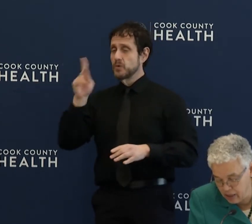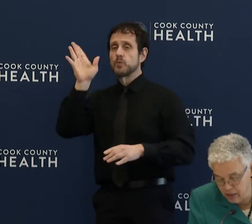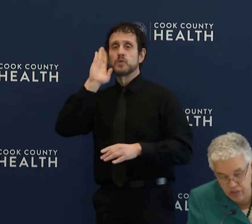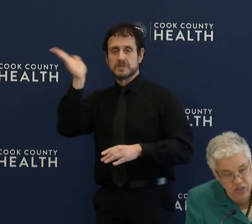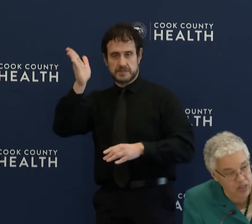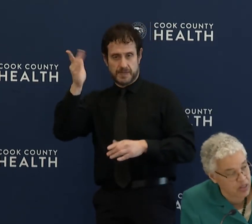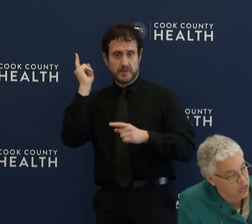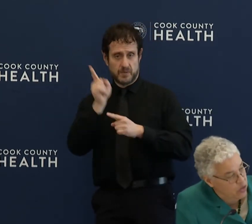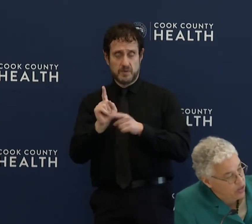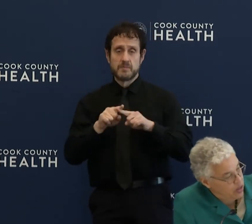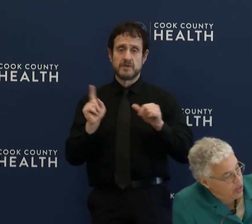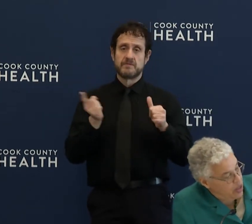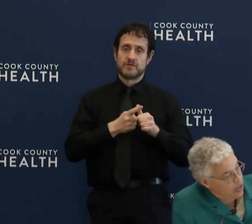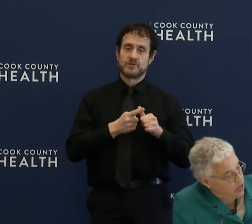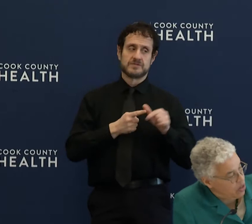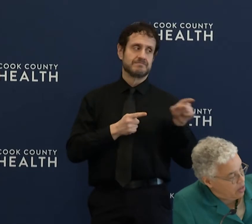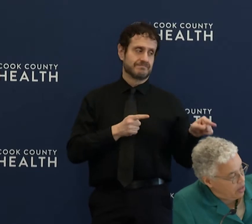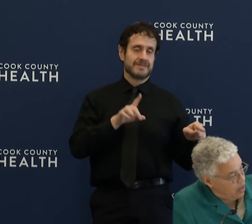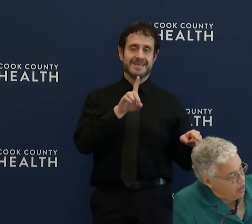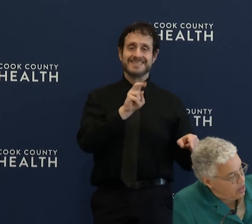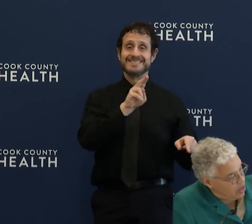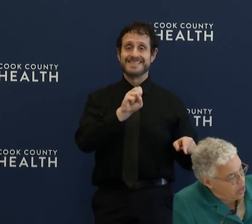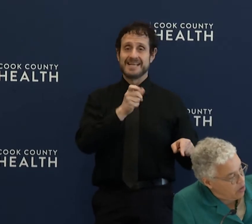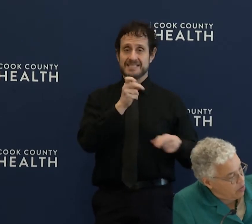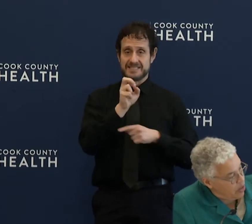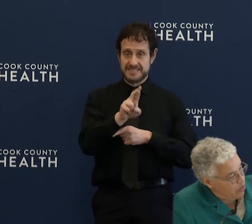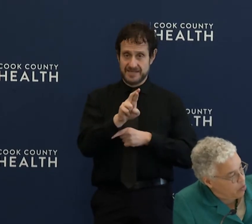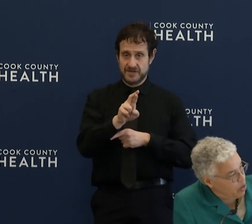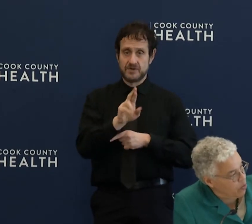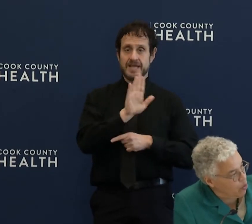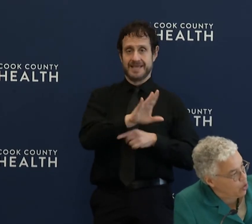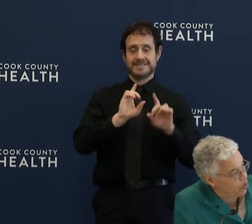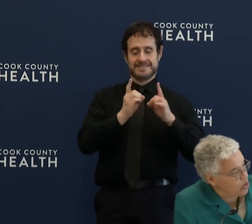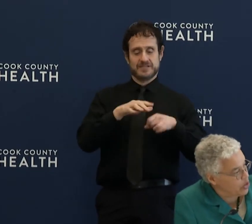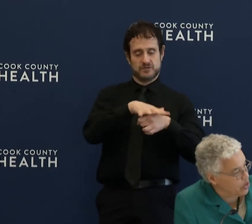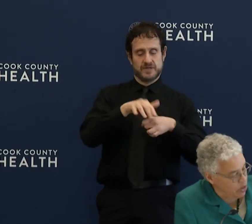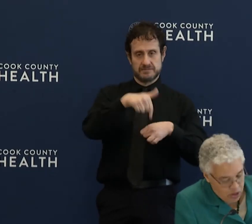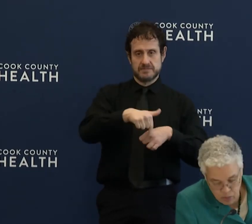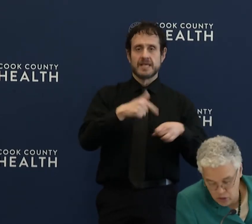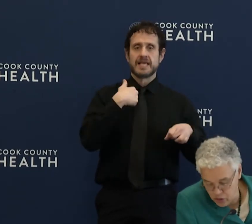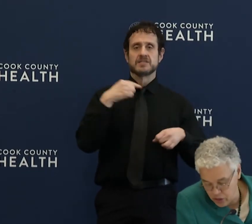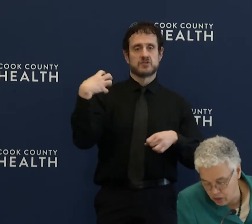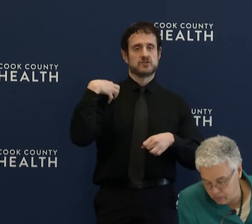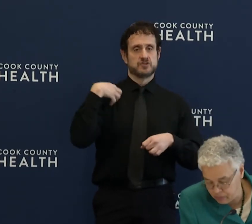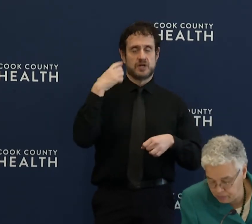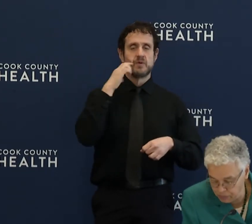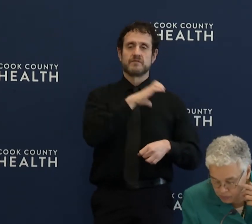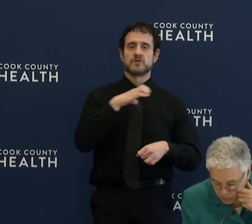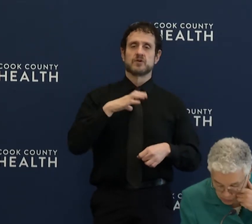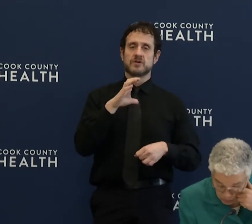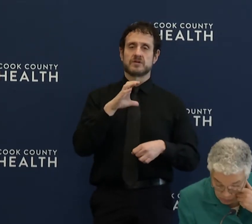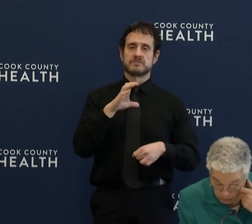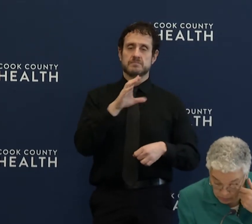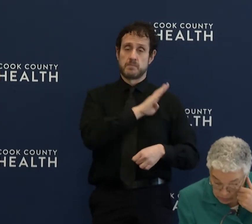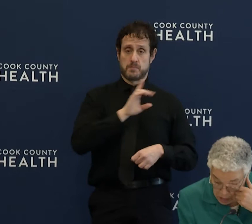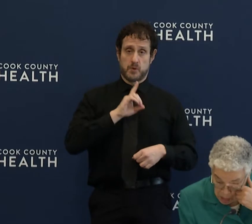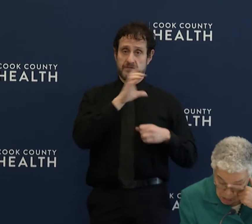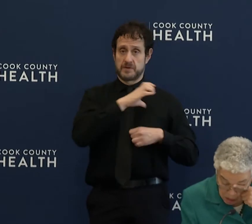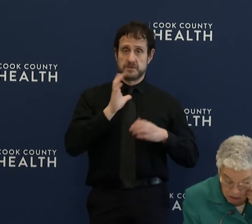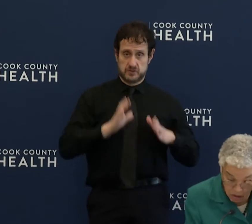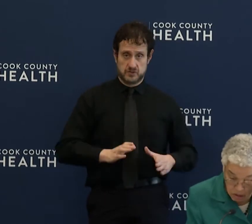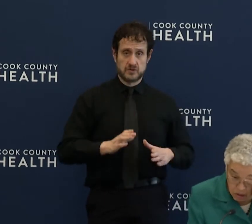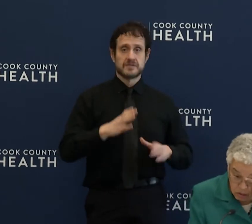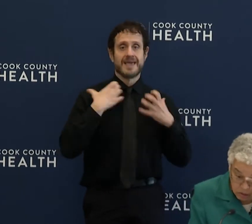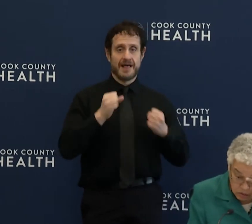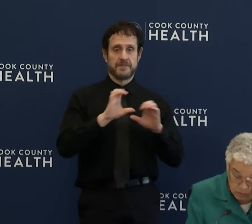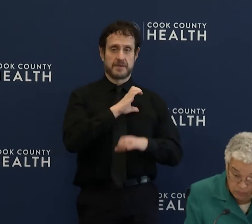Again, this is his district, and he is Chair of the Health Committee of the Board of Commissioners. Commissioner Deere. Thank you so much, Madam President.